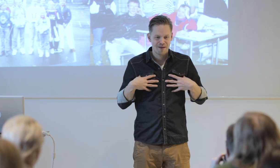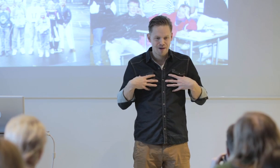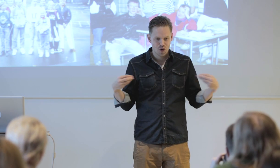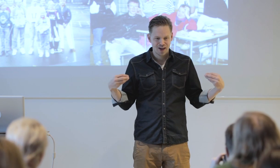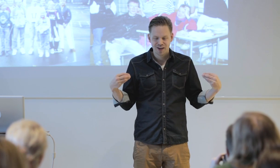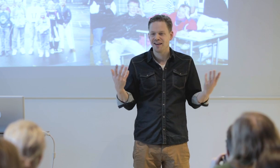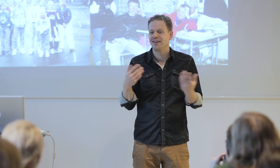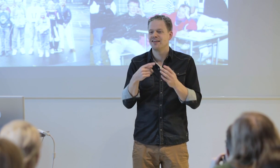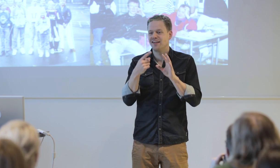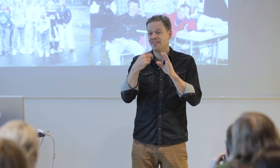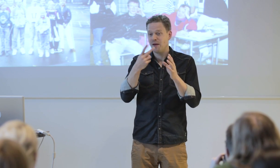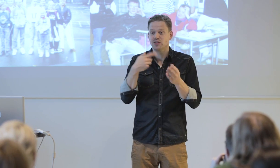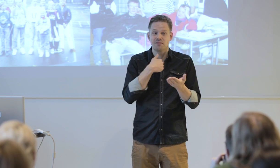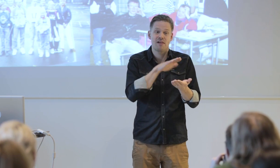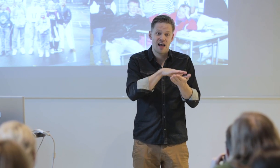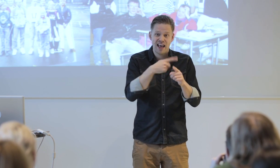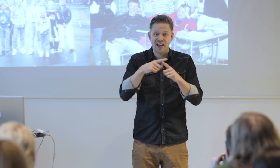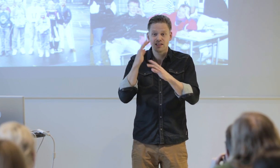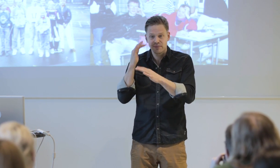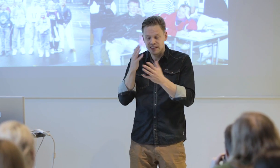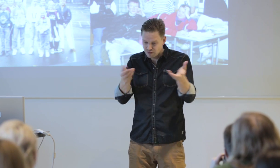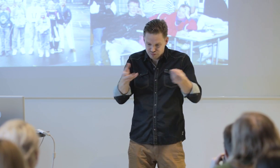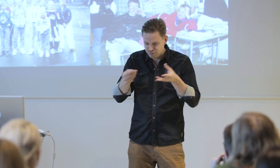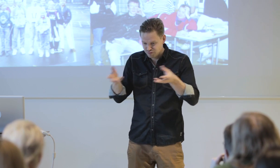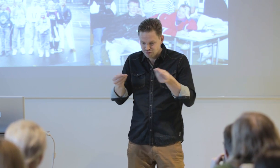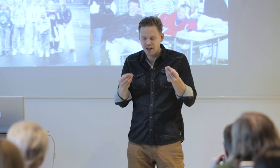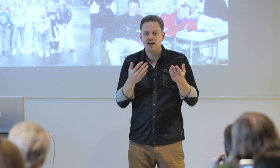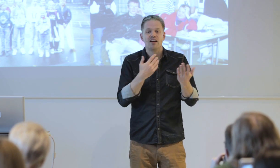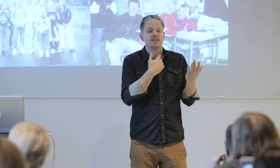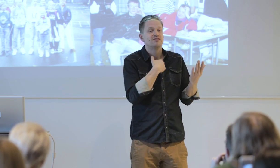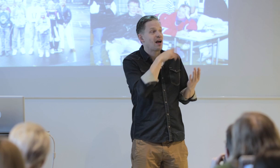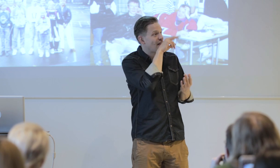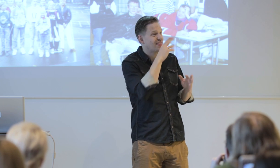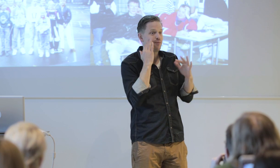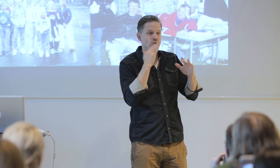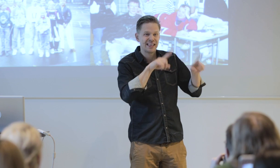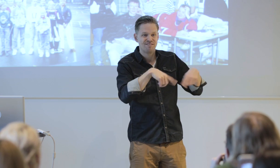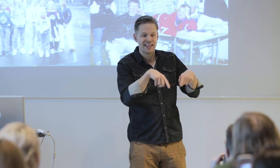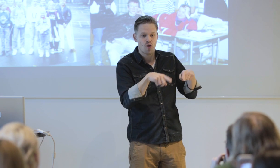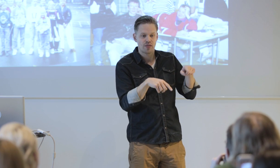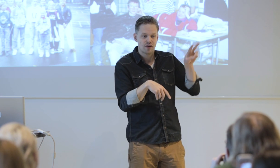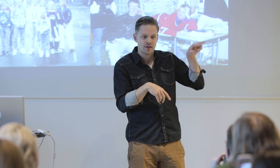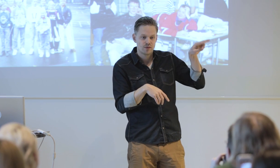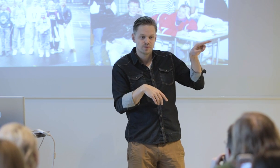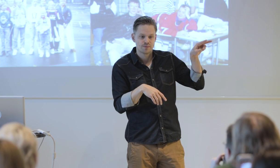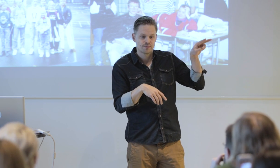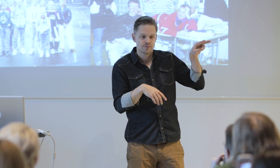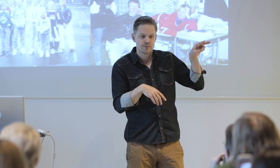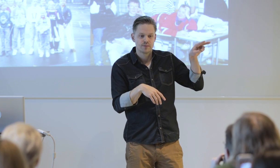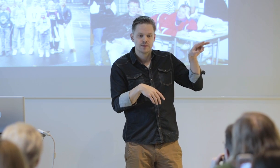And Madonna, yeah. I had all these different songs people giving to me and the lyrics. And then I was also started to look at